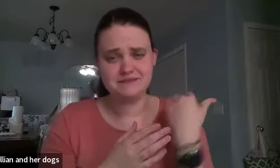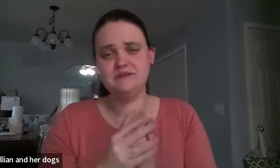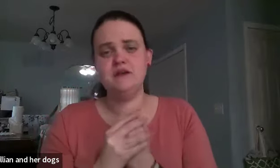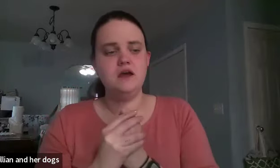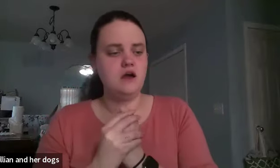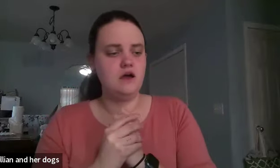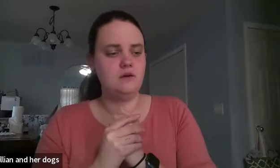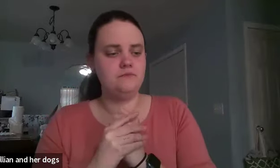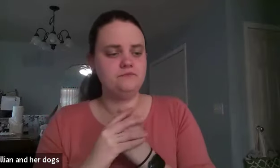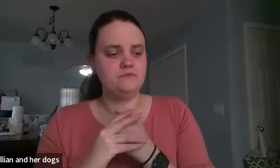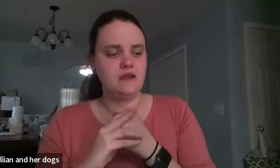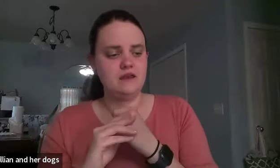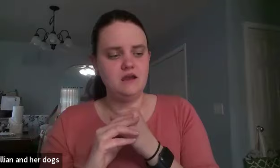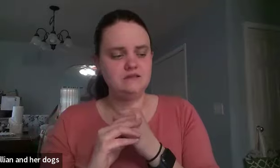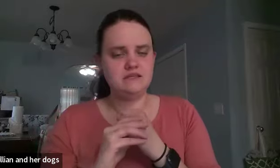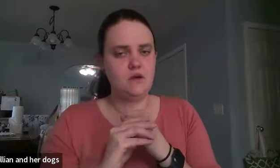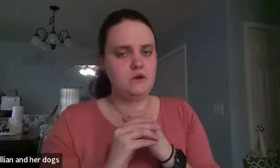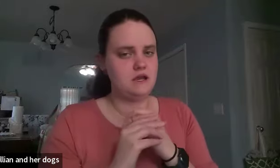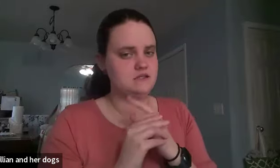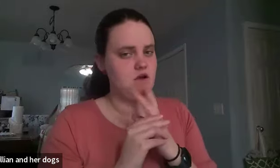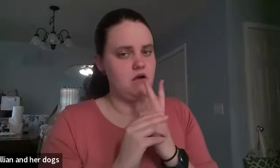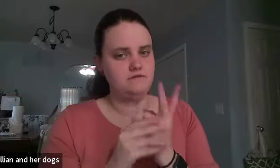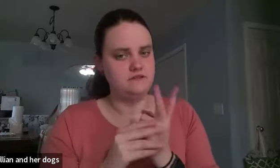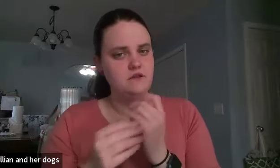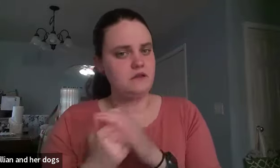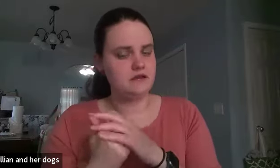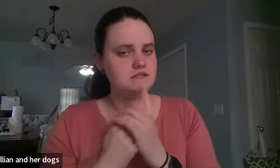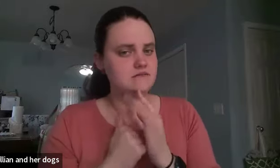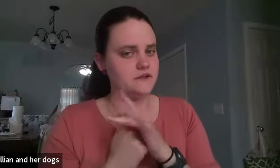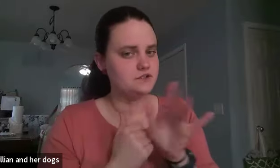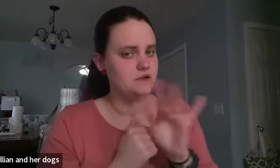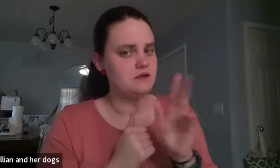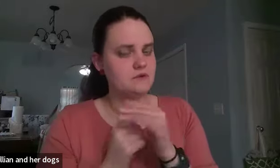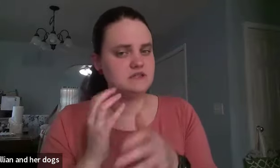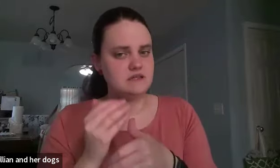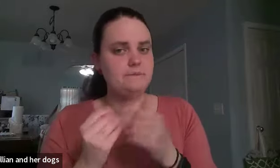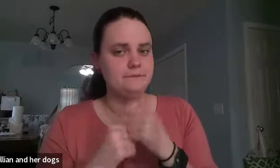past. Not seeing that one as often though, like I said, finger spelling most of the time.